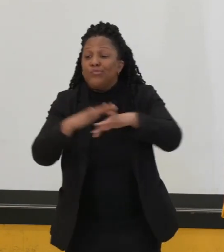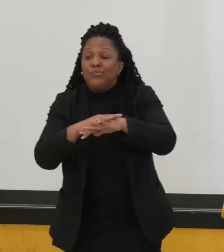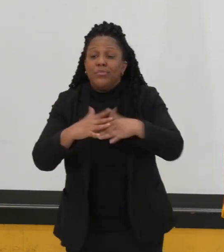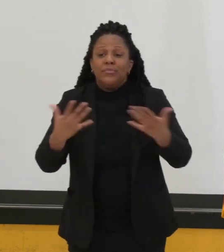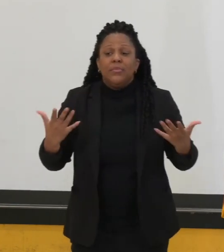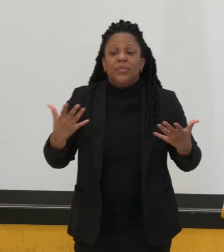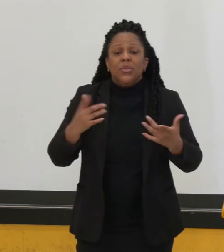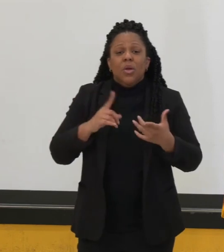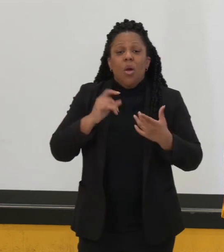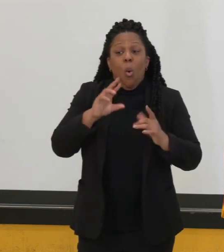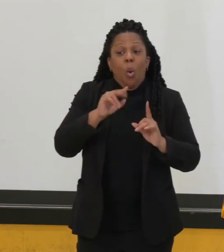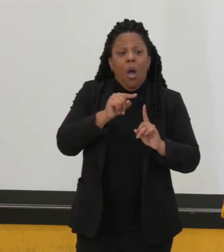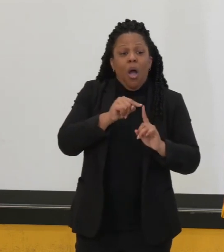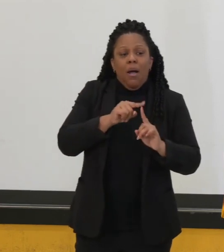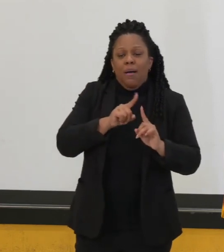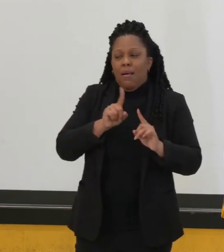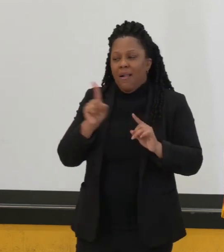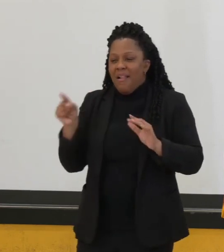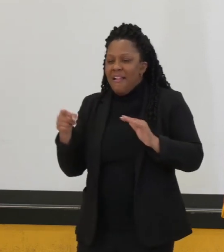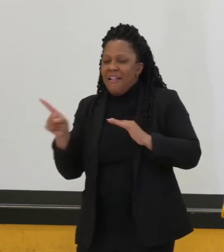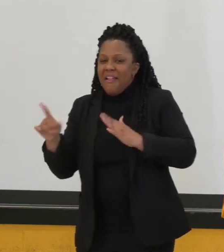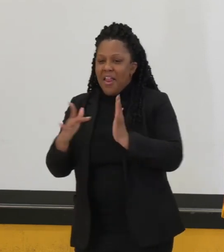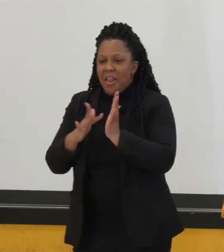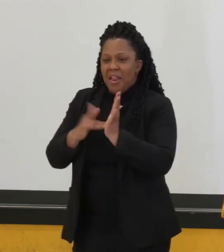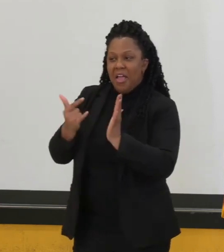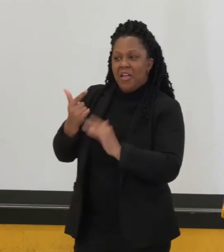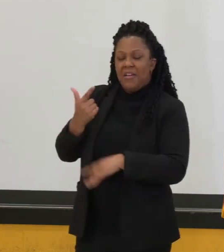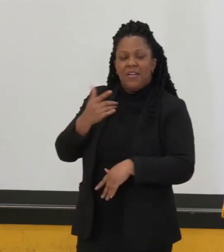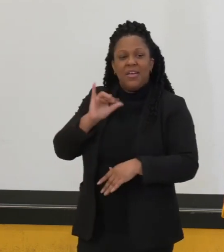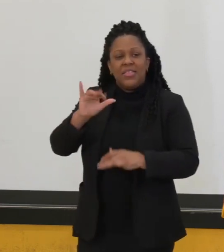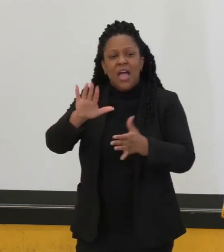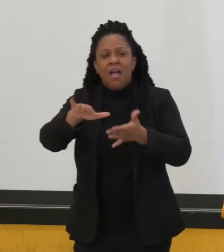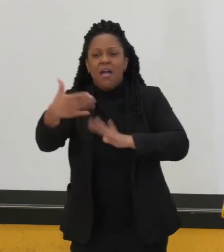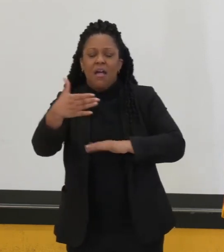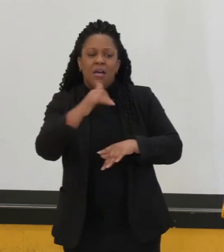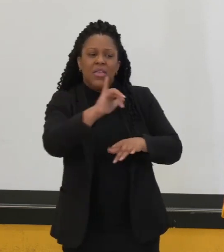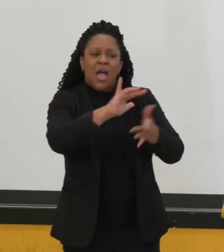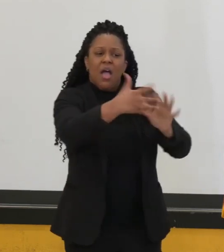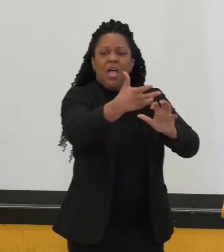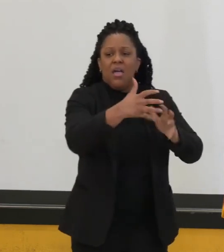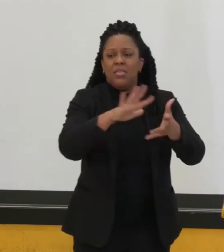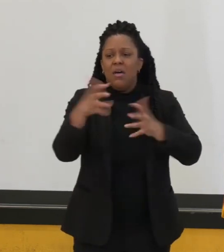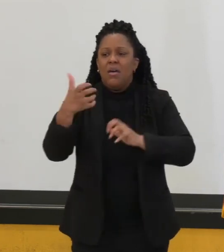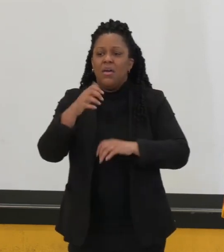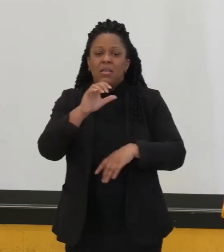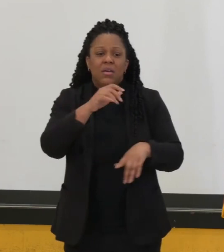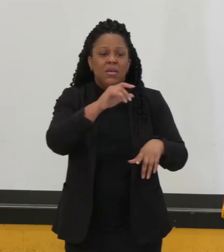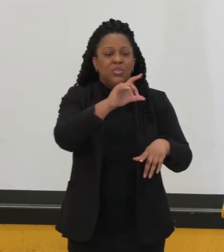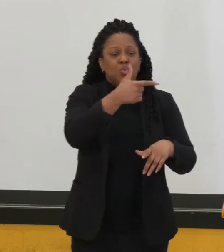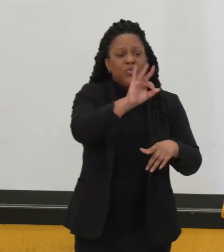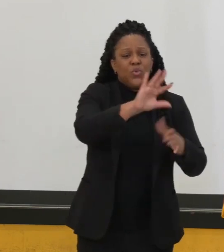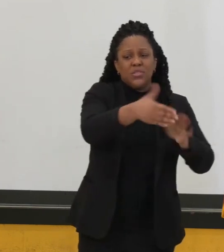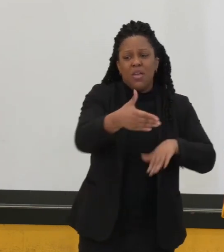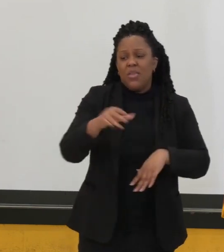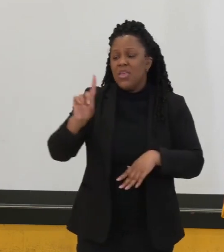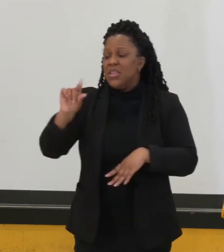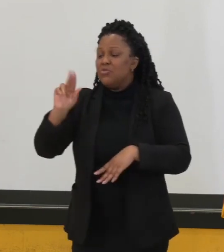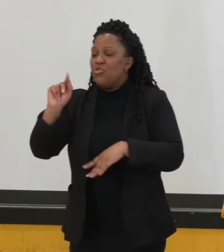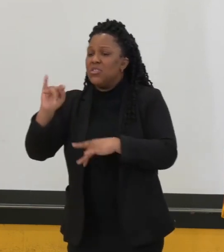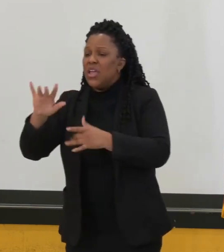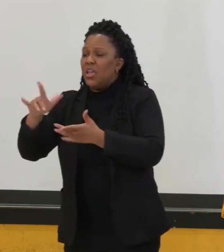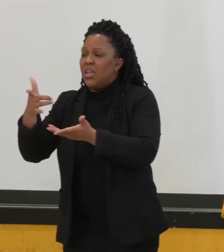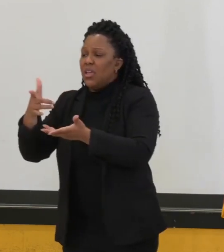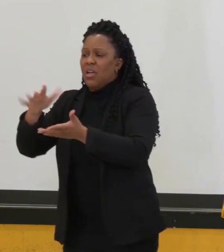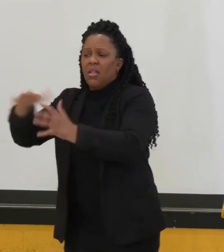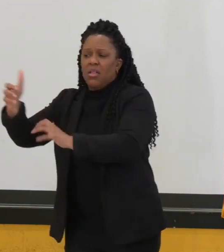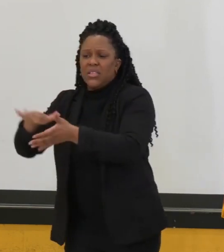to exploit the death of Daunte Wright, to exploit the calls for justice, to exploit the calls for peace,